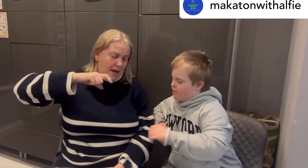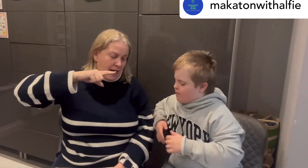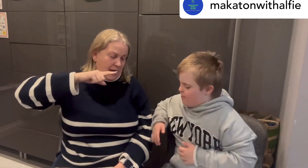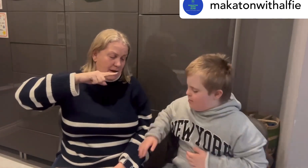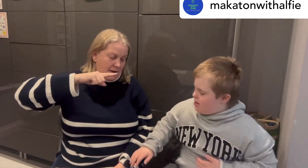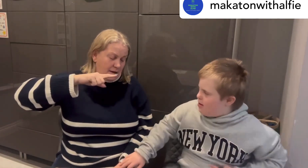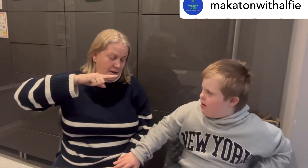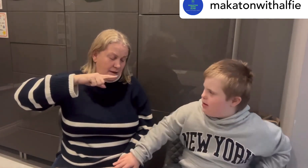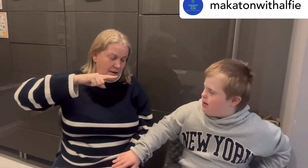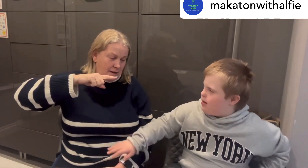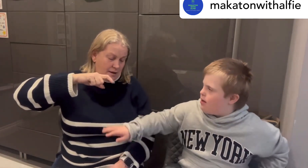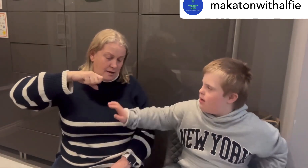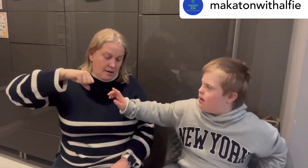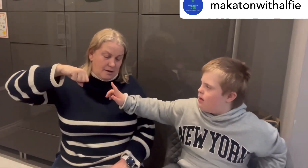and a...